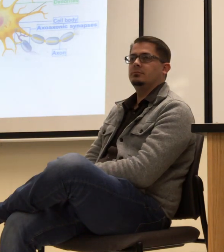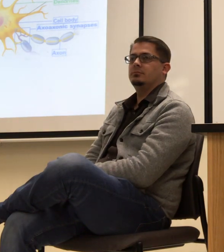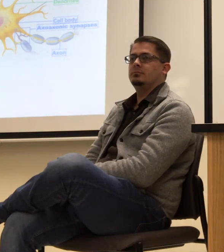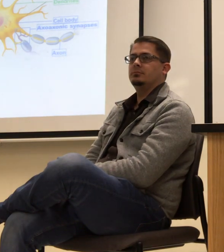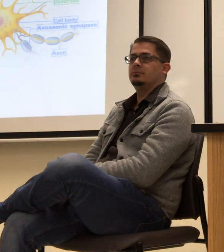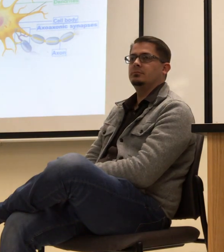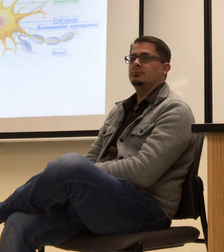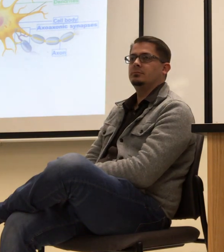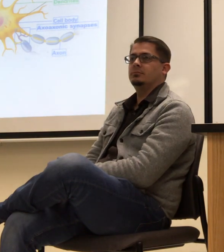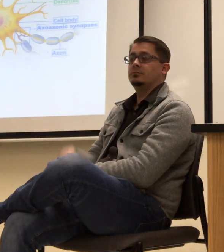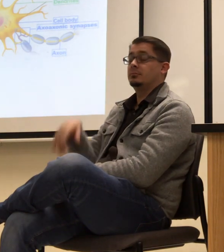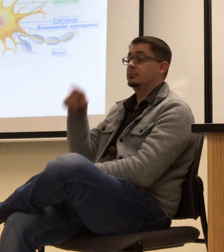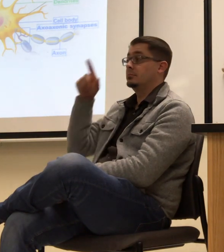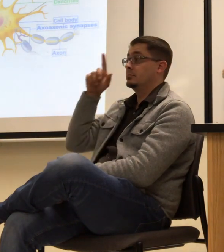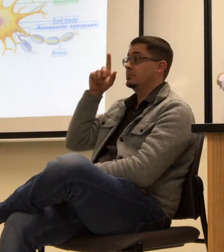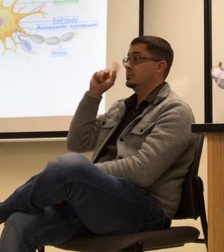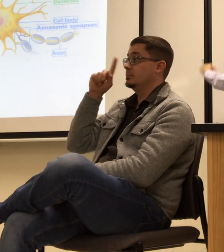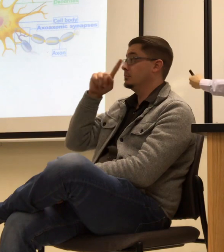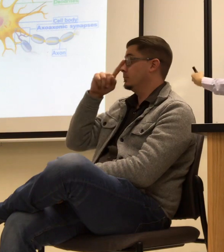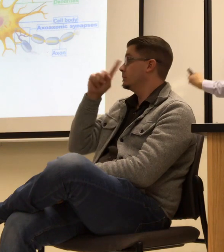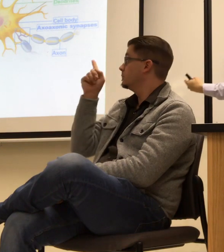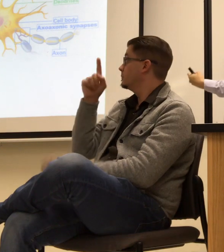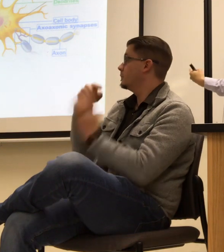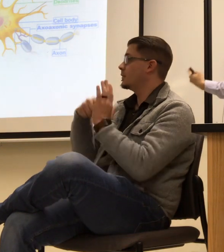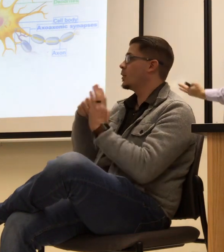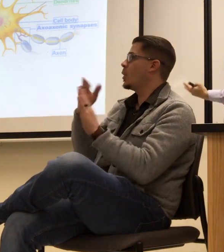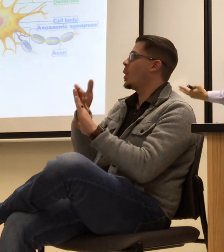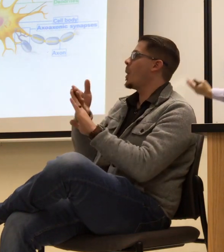What this figure is showing you is 3